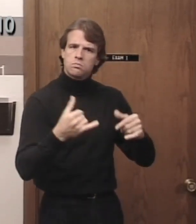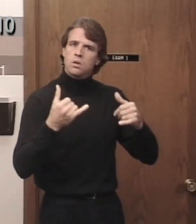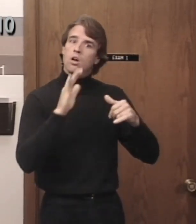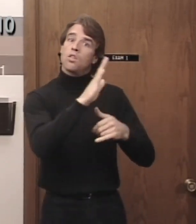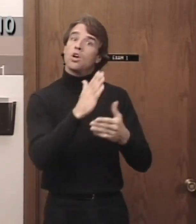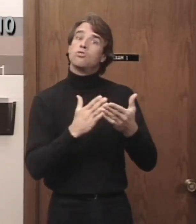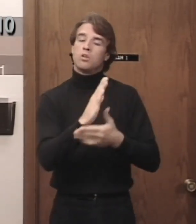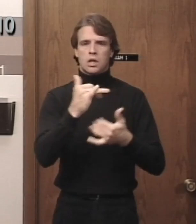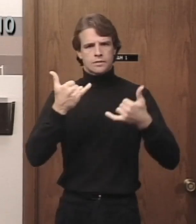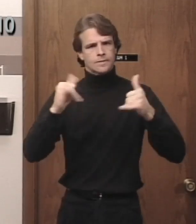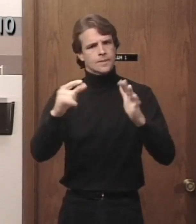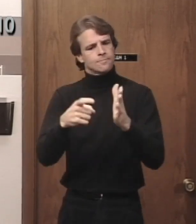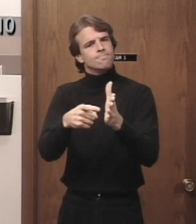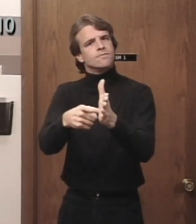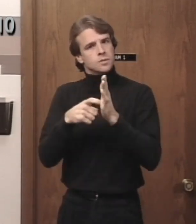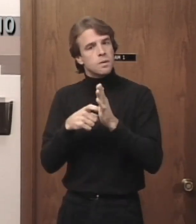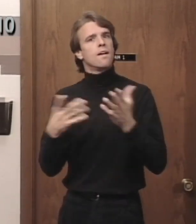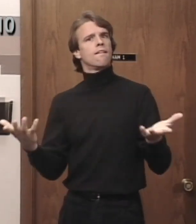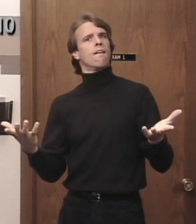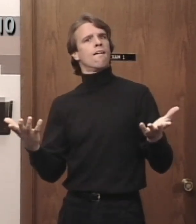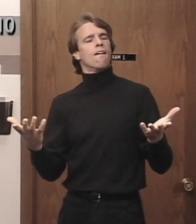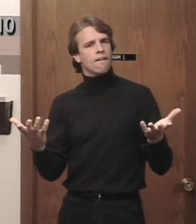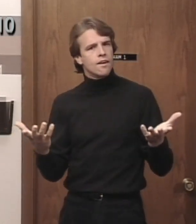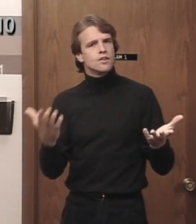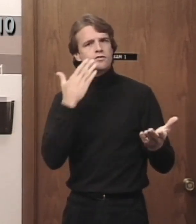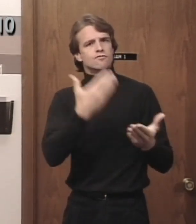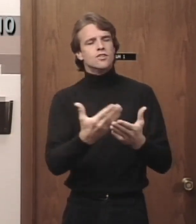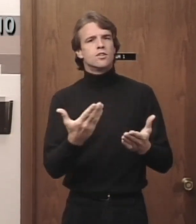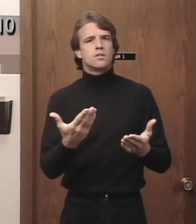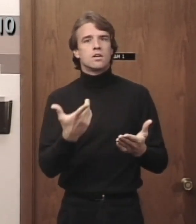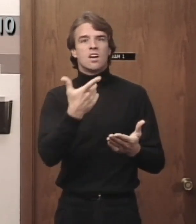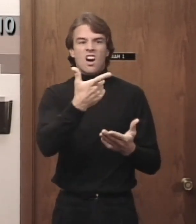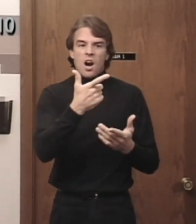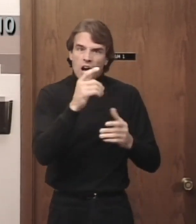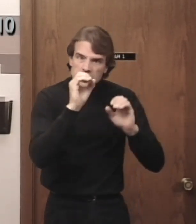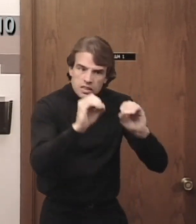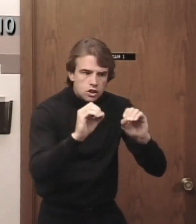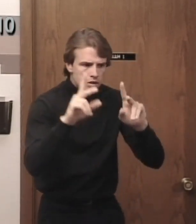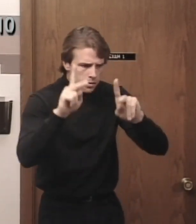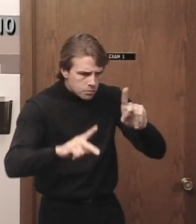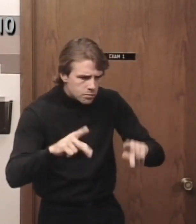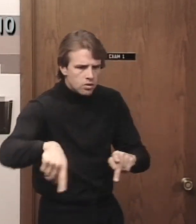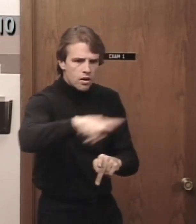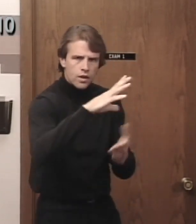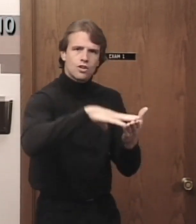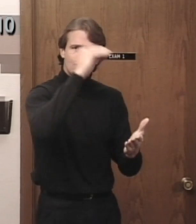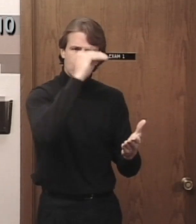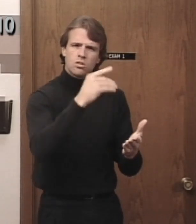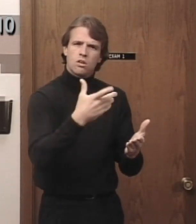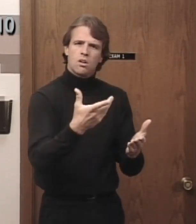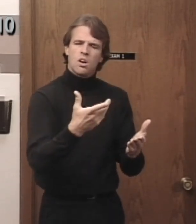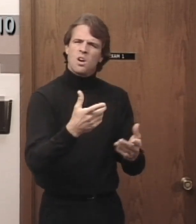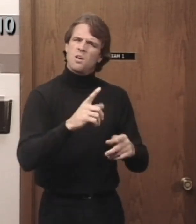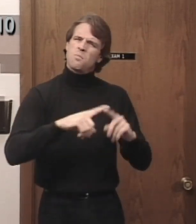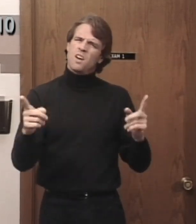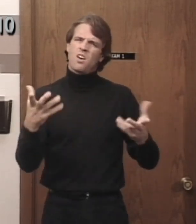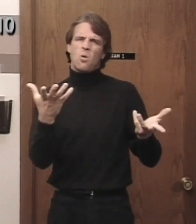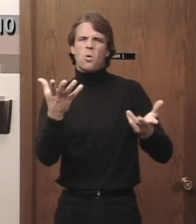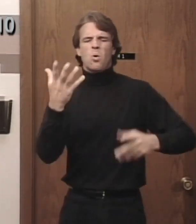they are able to require that their rights be fulfilled. That's great. And at the same time, they're educating others about